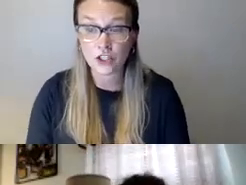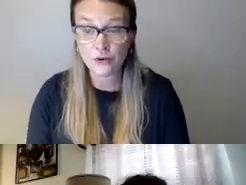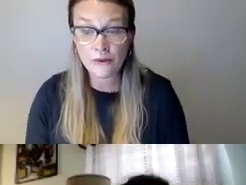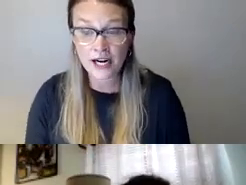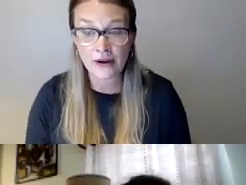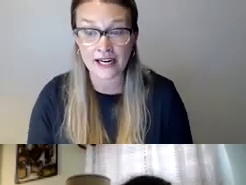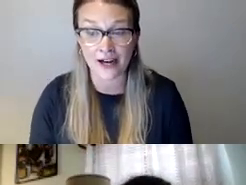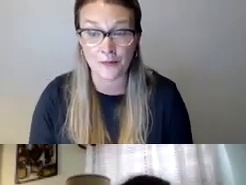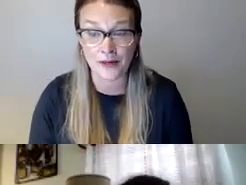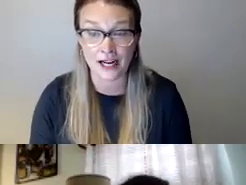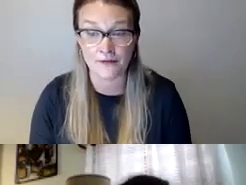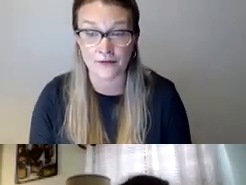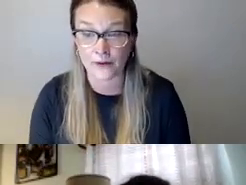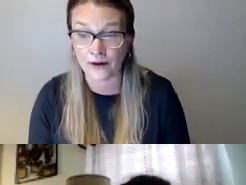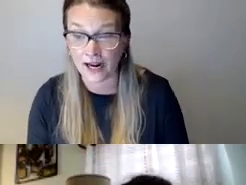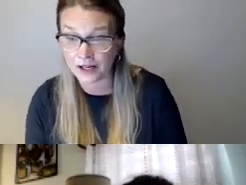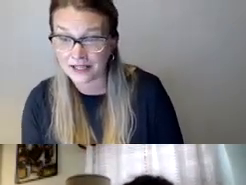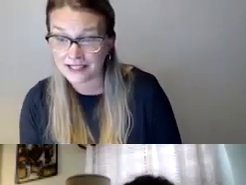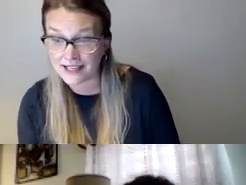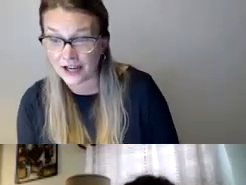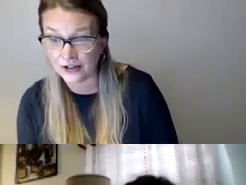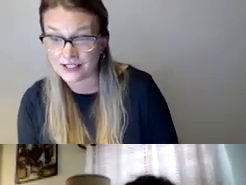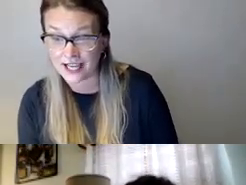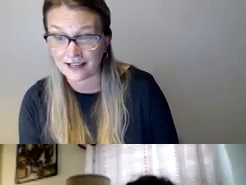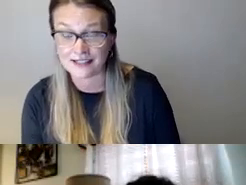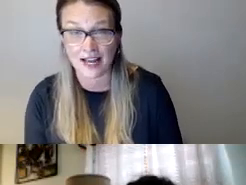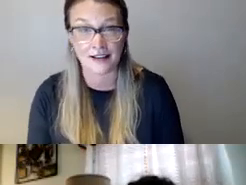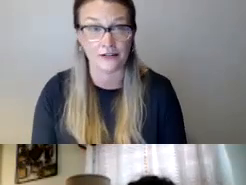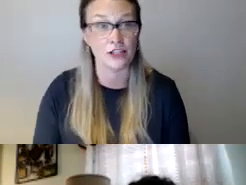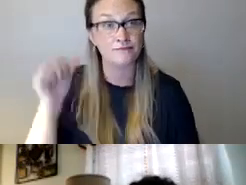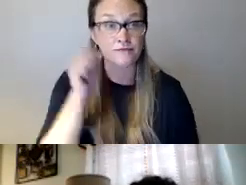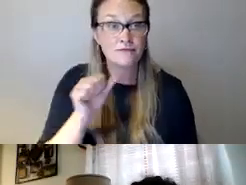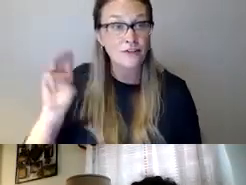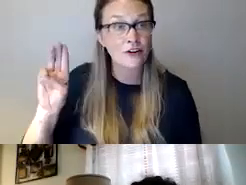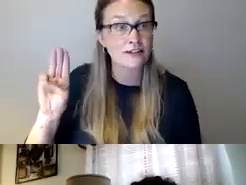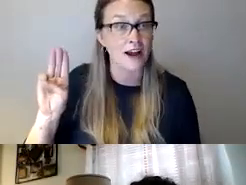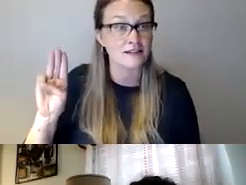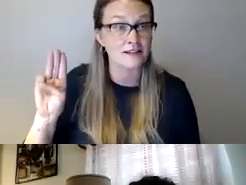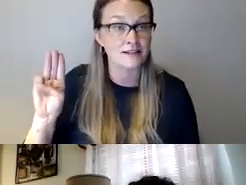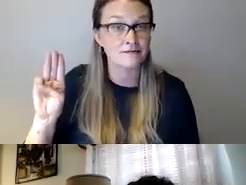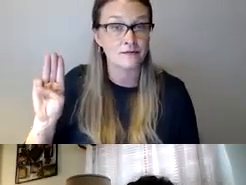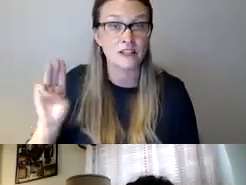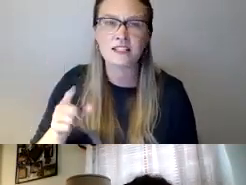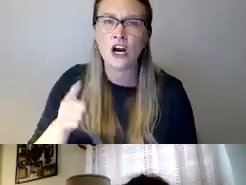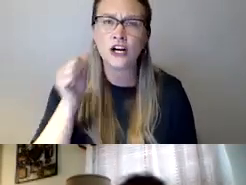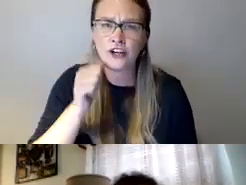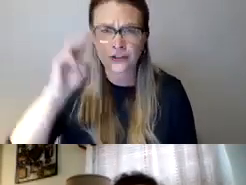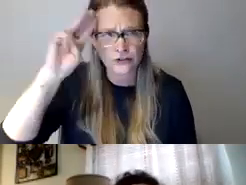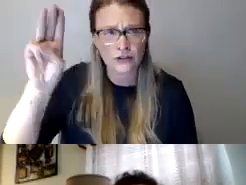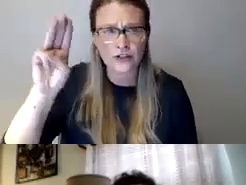Do we want to go ahead and open it up for, how do we say Girl Scouts in sign language? Girl Scouts. Girl Scouts. Do you